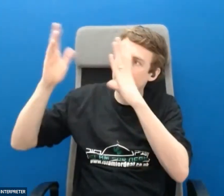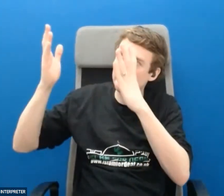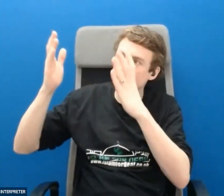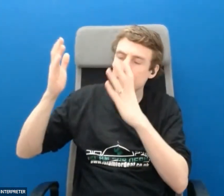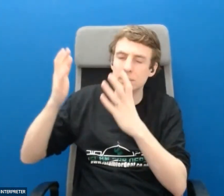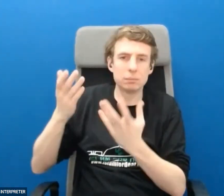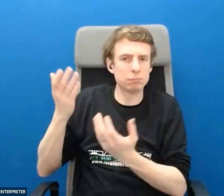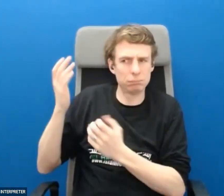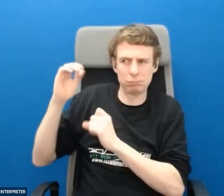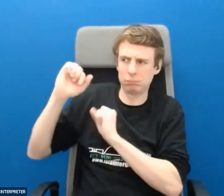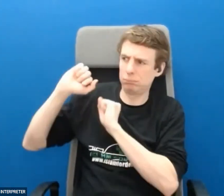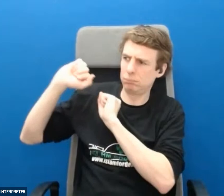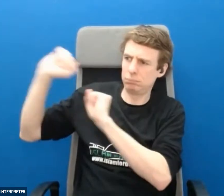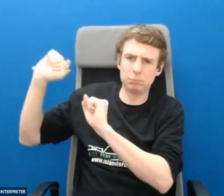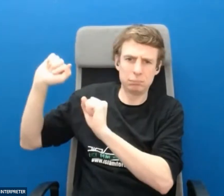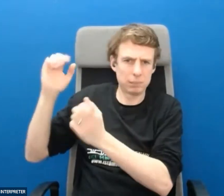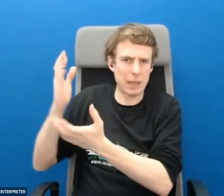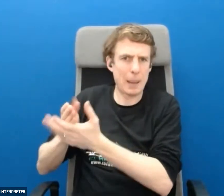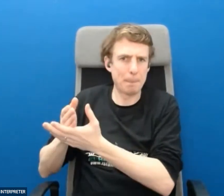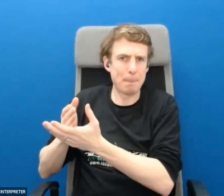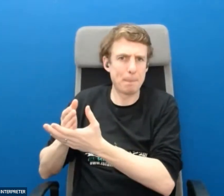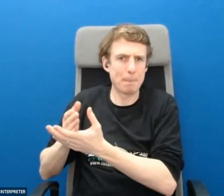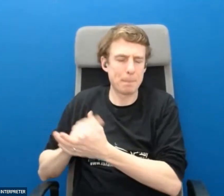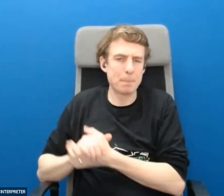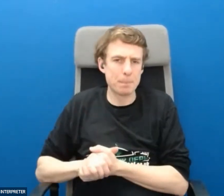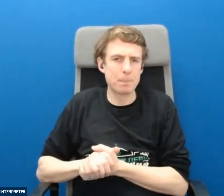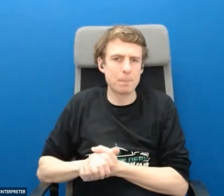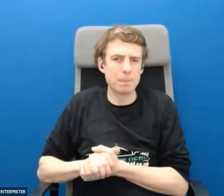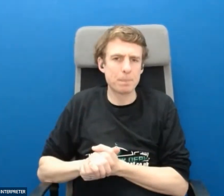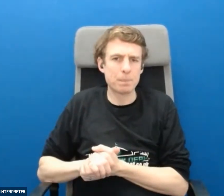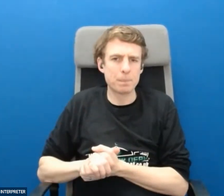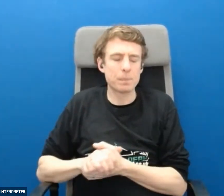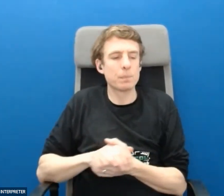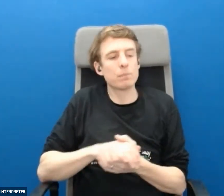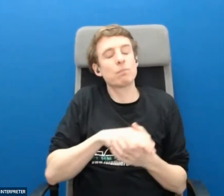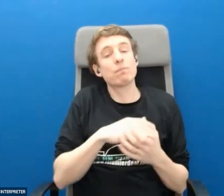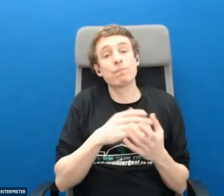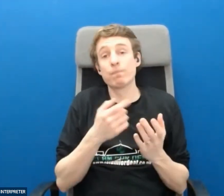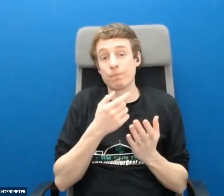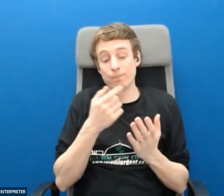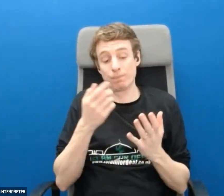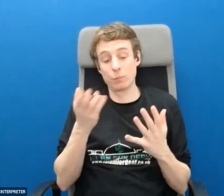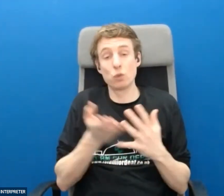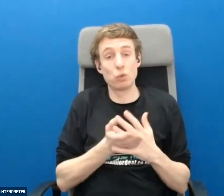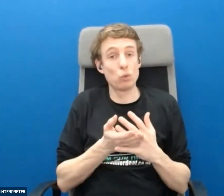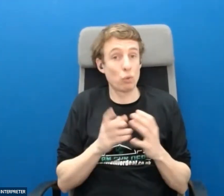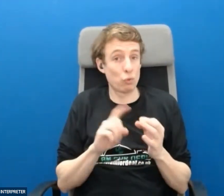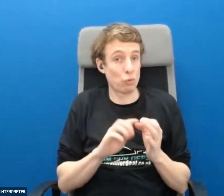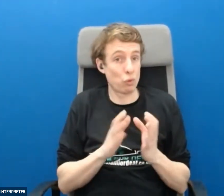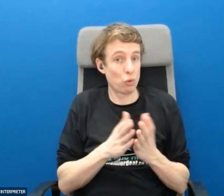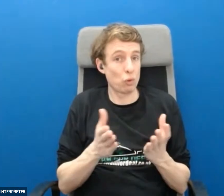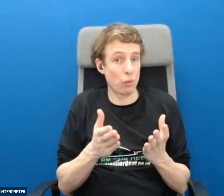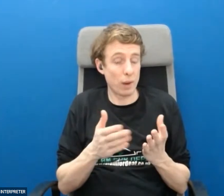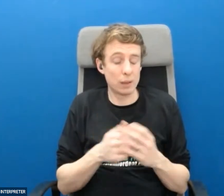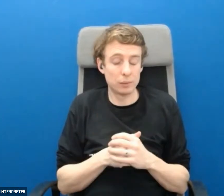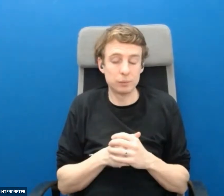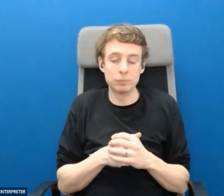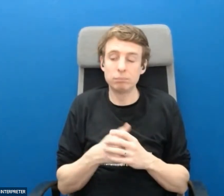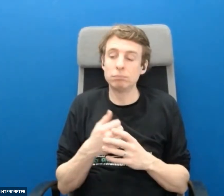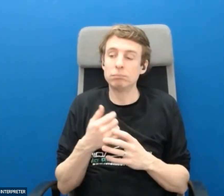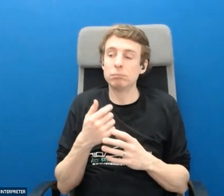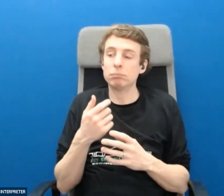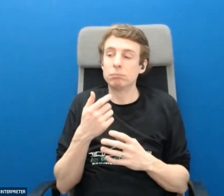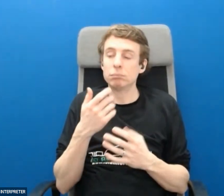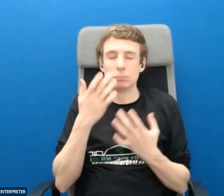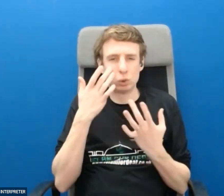with verse number 27. And this shows that Allah the Most High, he alone has the